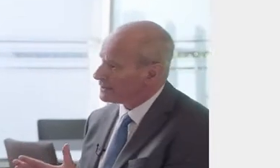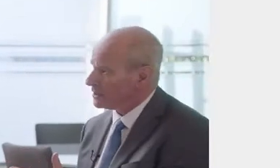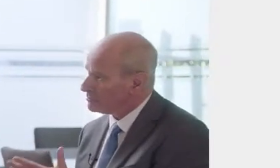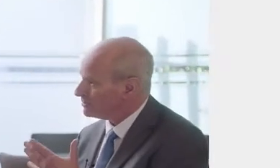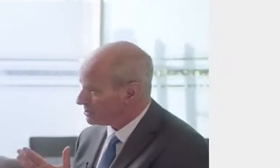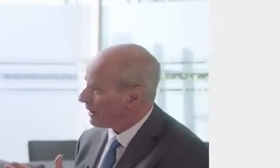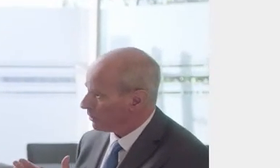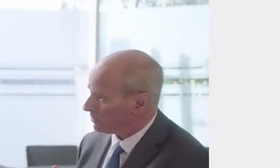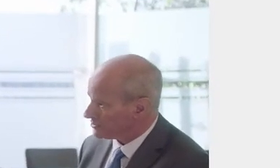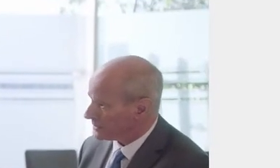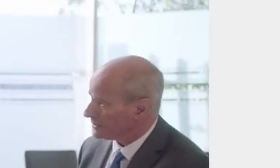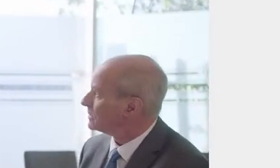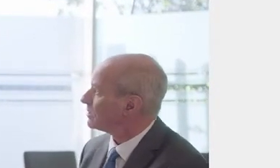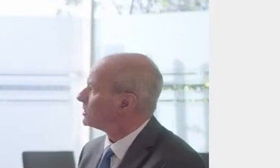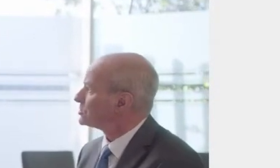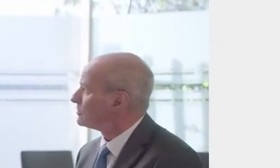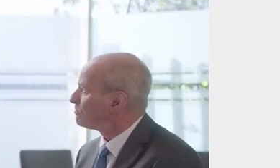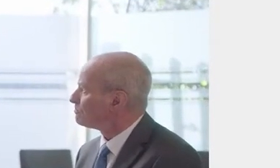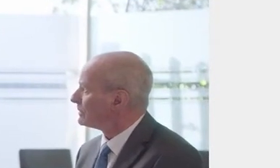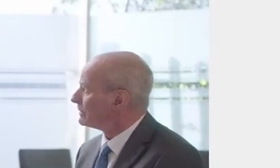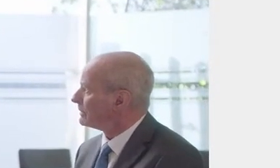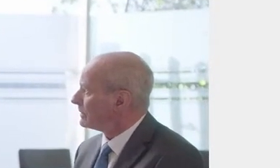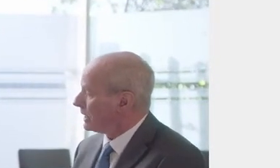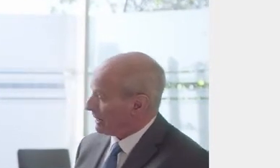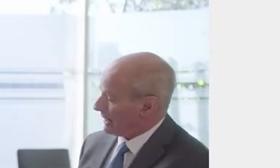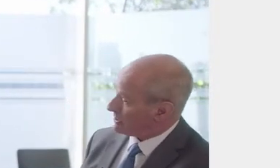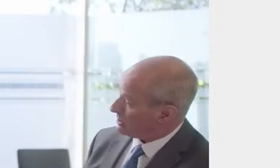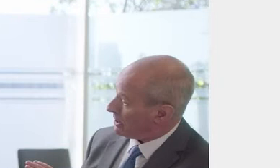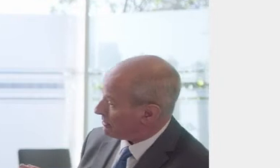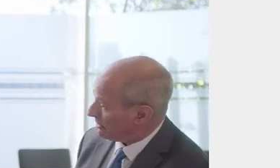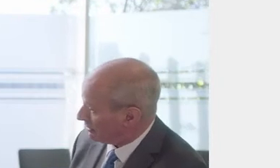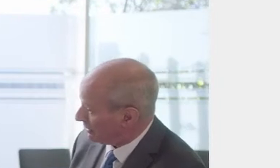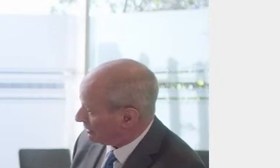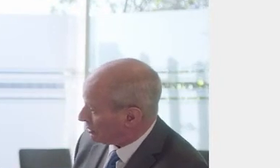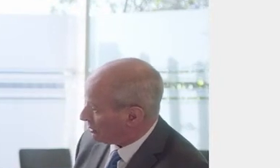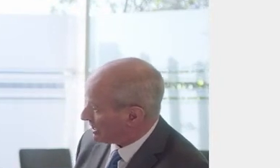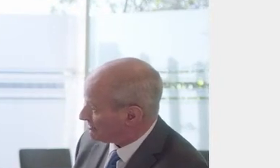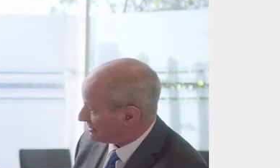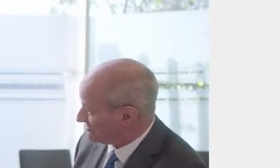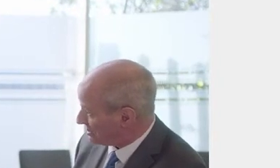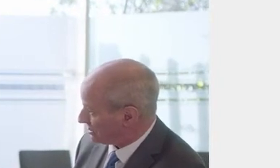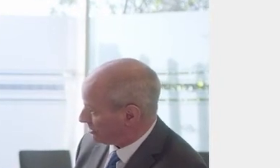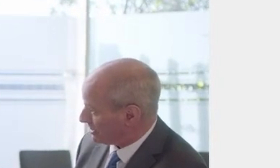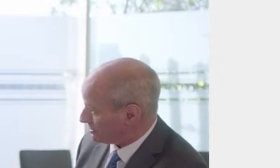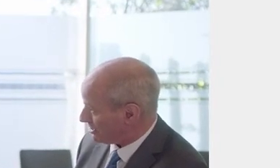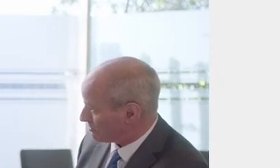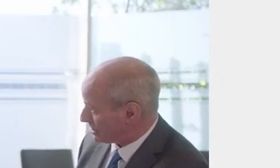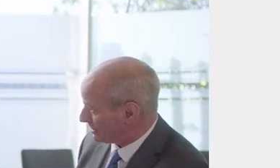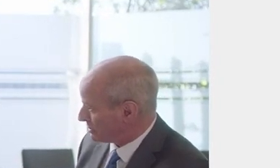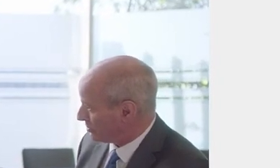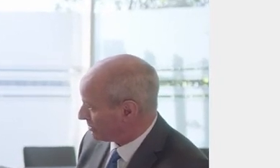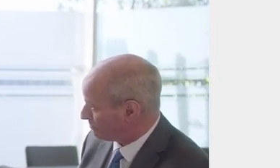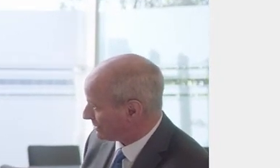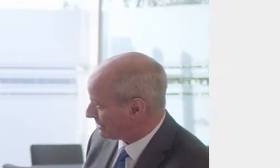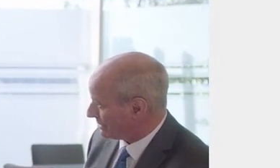Bill. He's paraplegic, isn't that right, Sharon? And you're on our diversity page on our website,